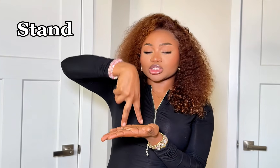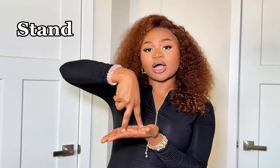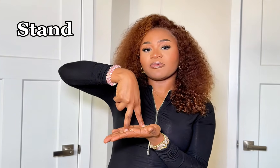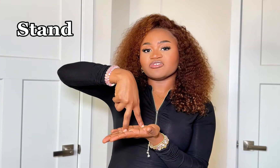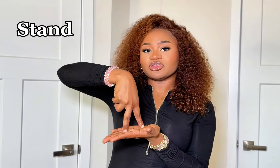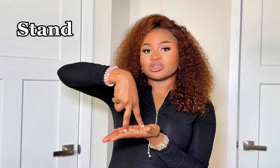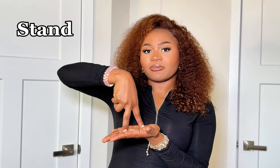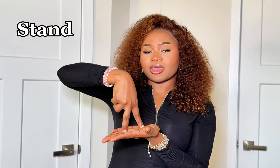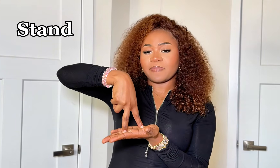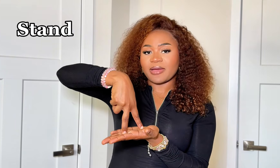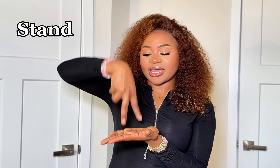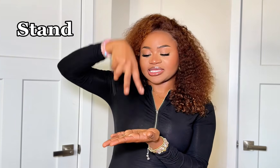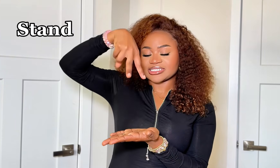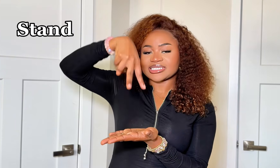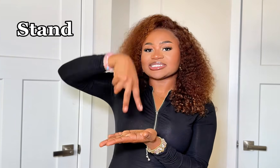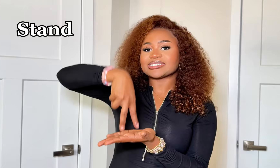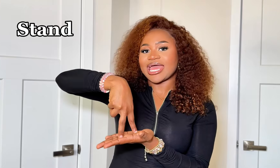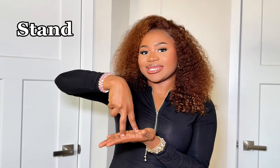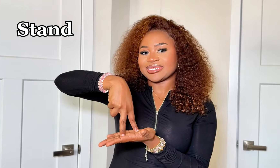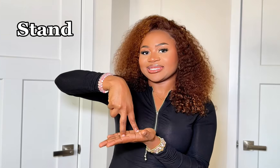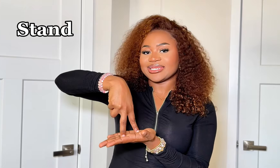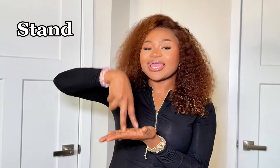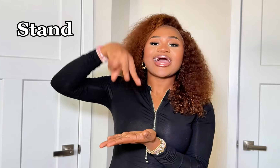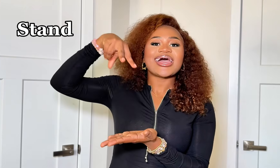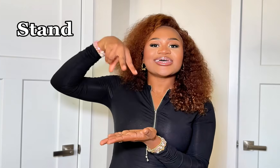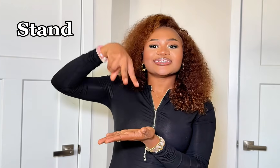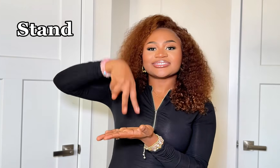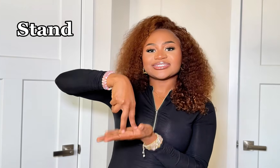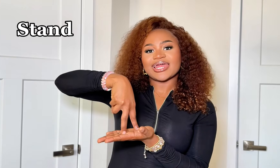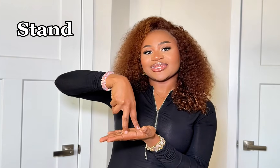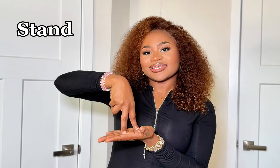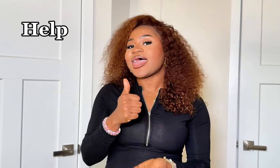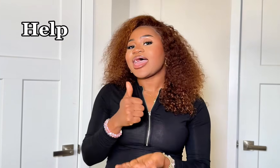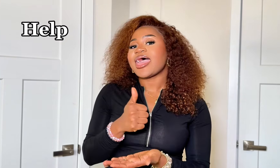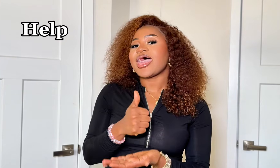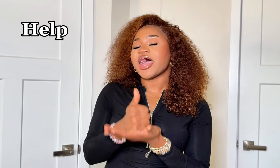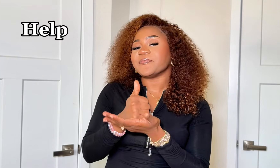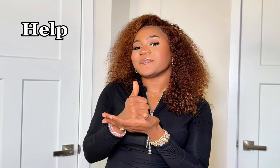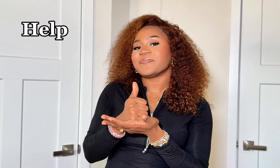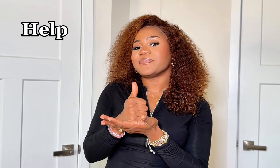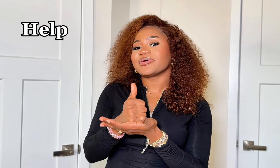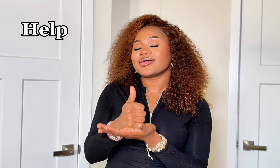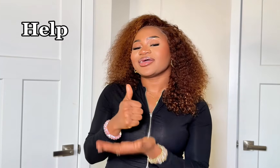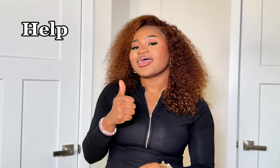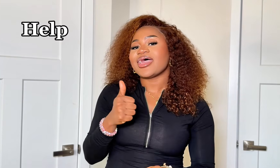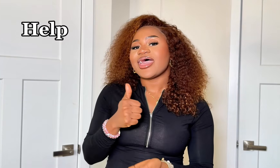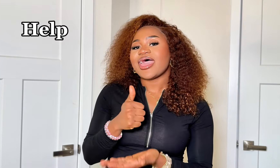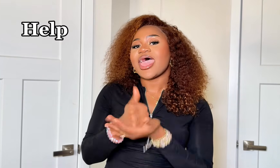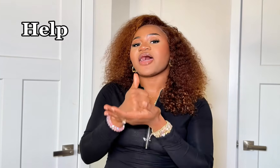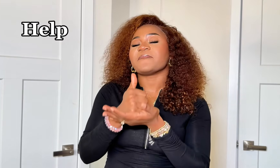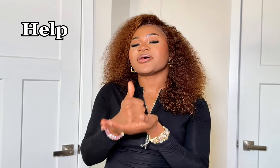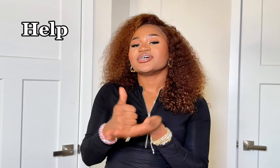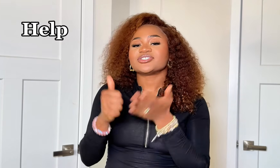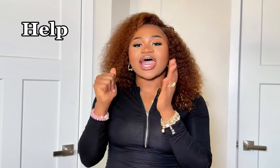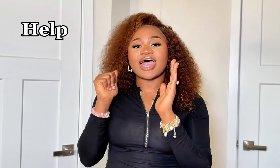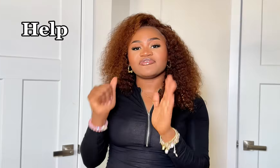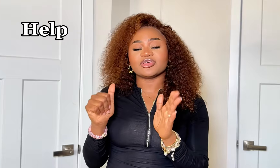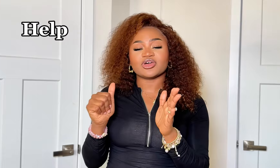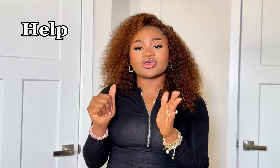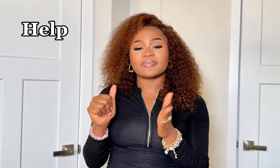top of your non-dominant palm like this. Stand. Stand. Help. Help. So have your non-dominant